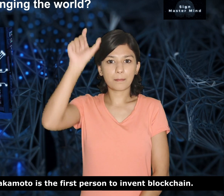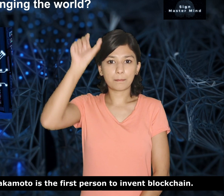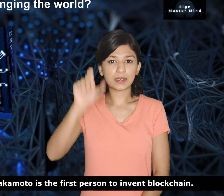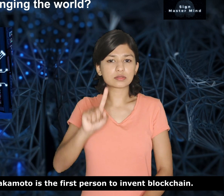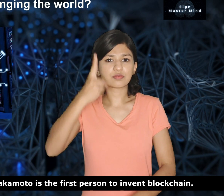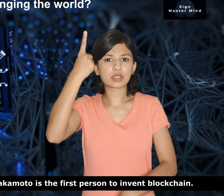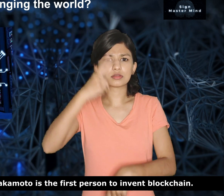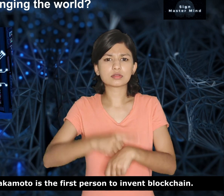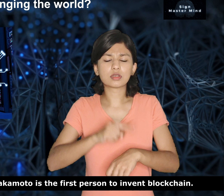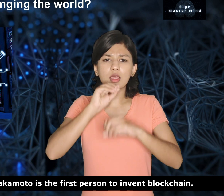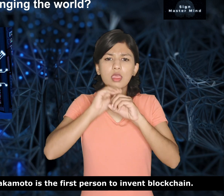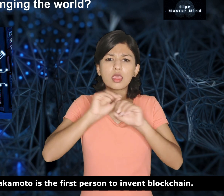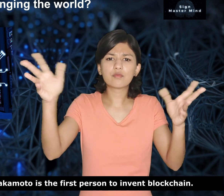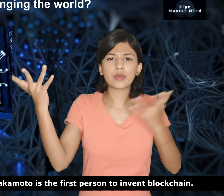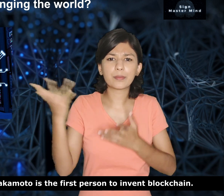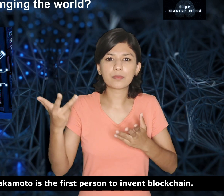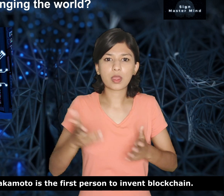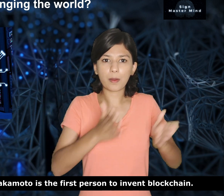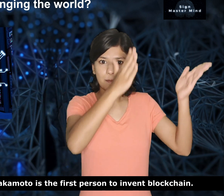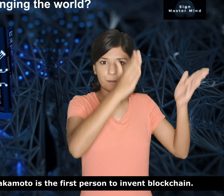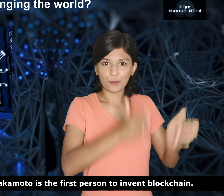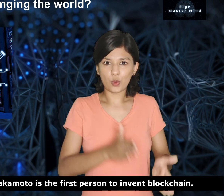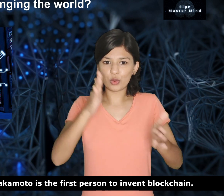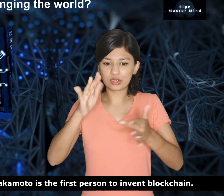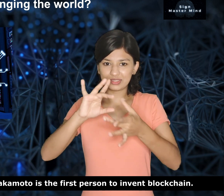Satoshi Nakamoto is the first person to invent blockchain